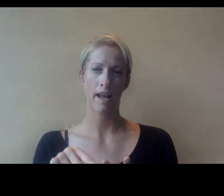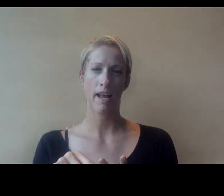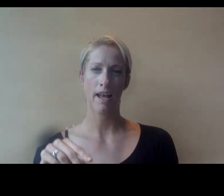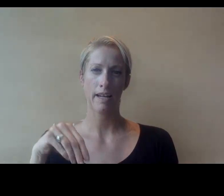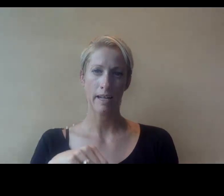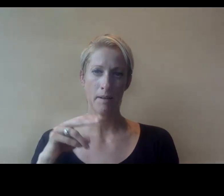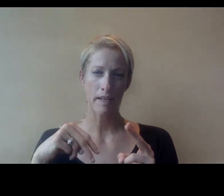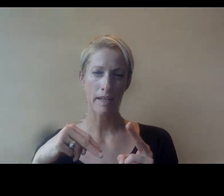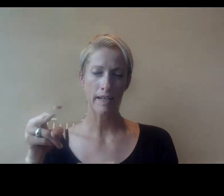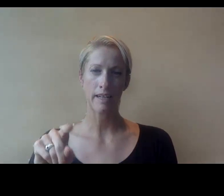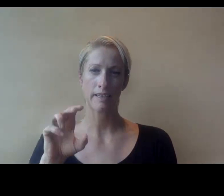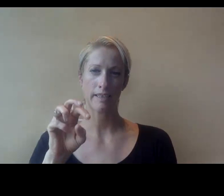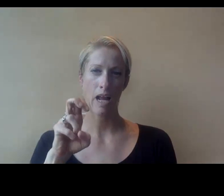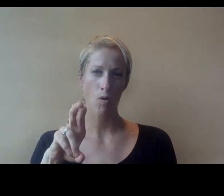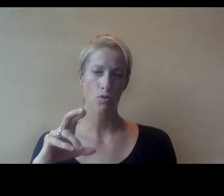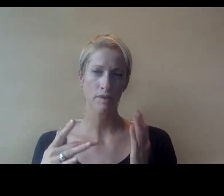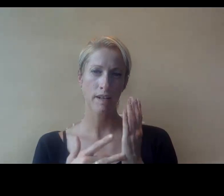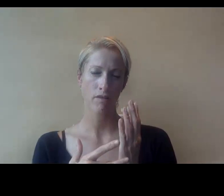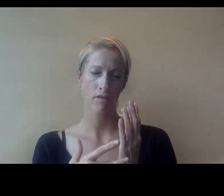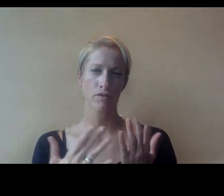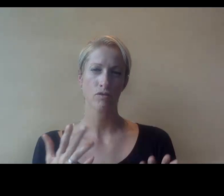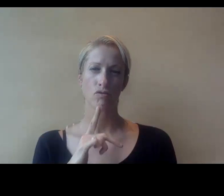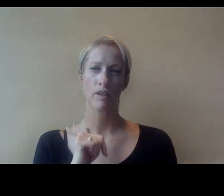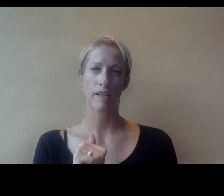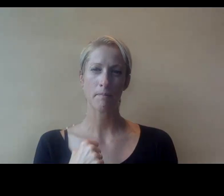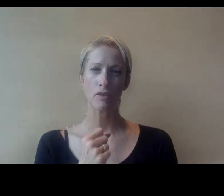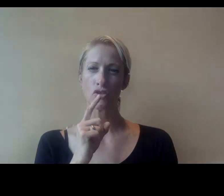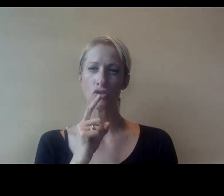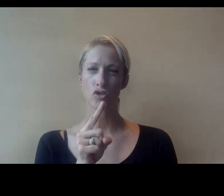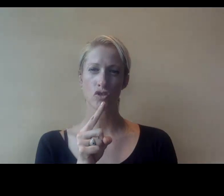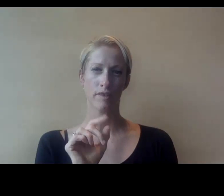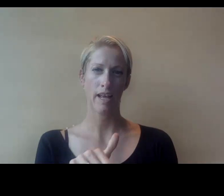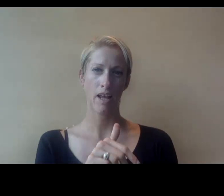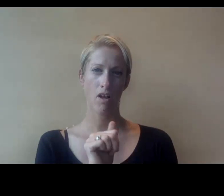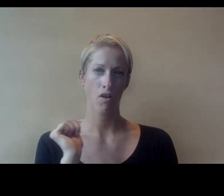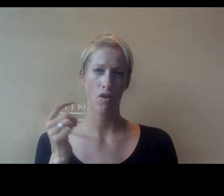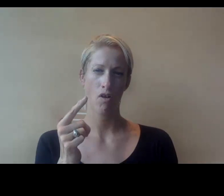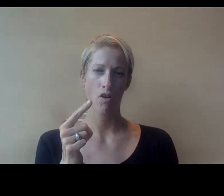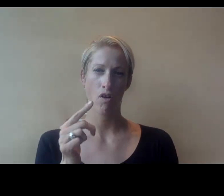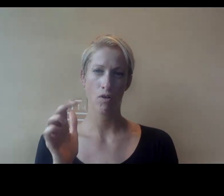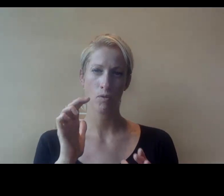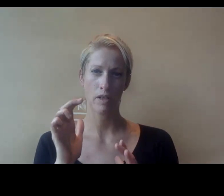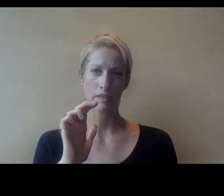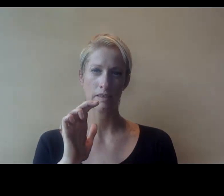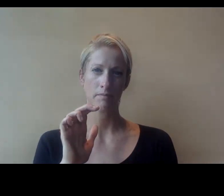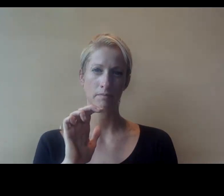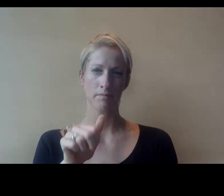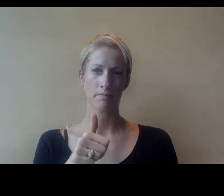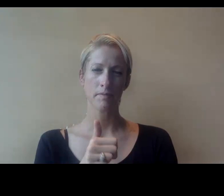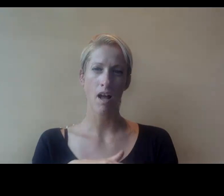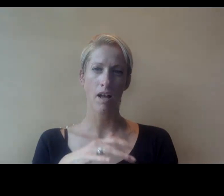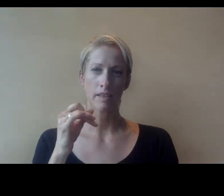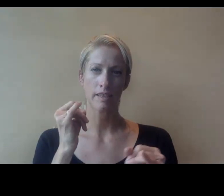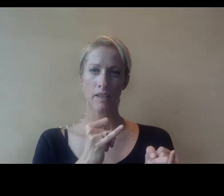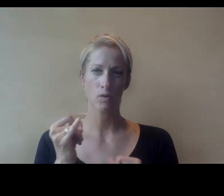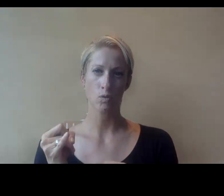to tower technologies, really making sure that the training and education is available to individuals, and